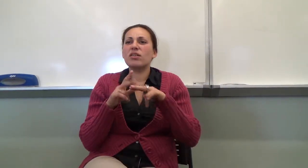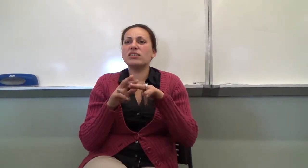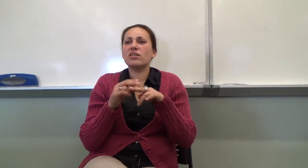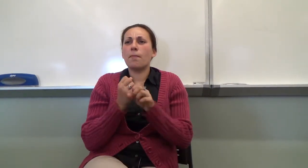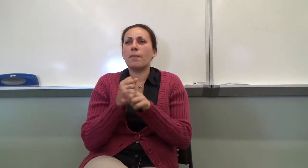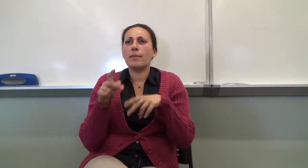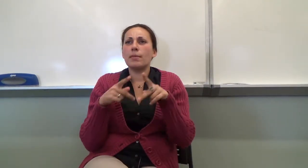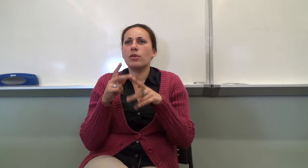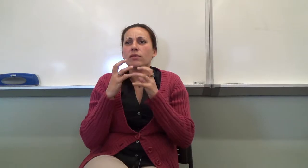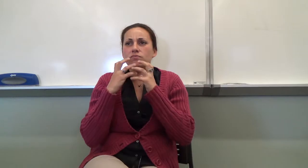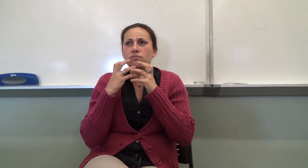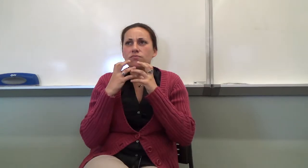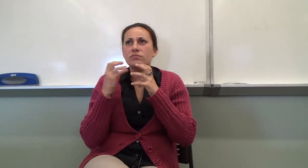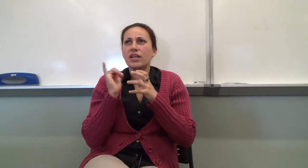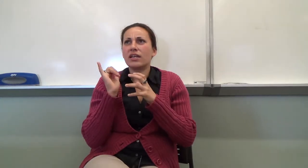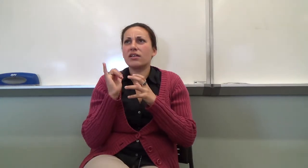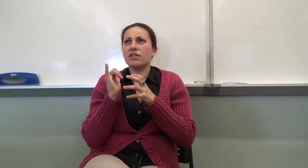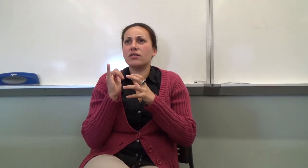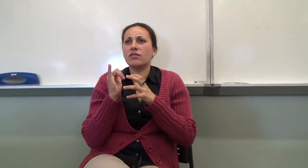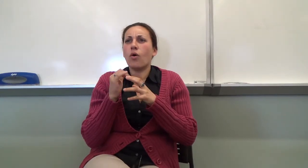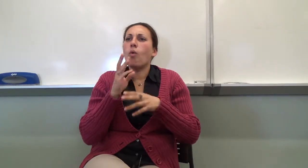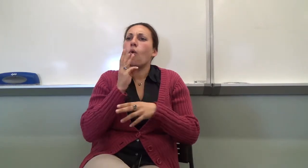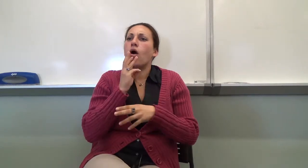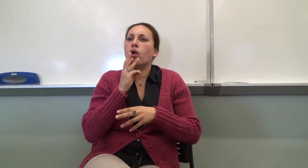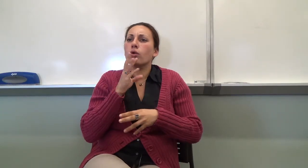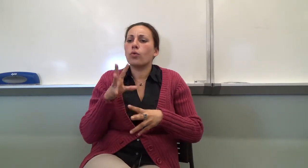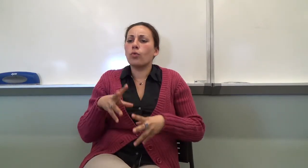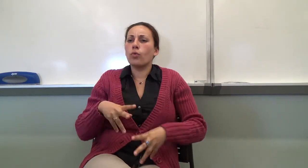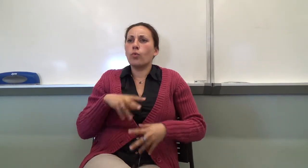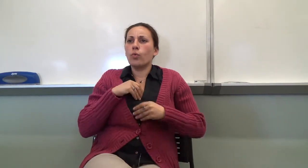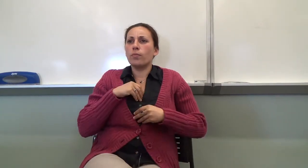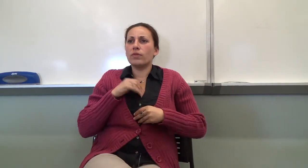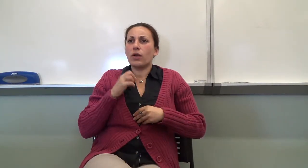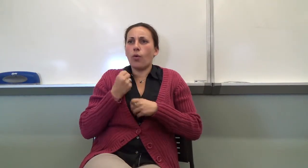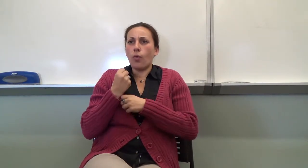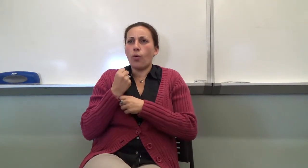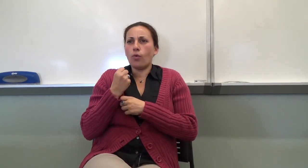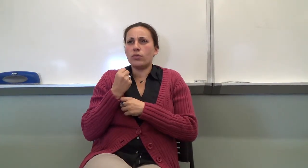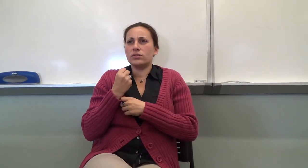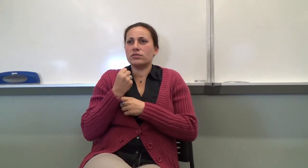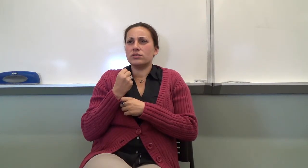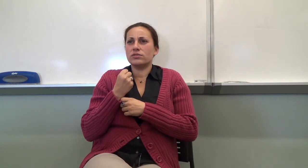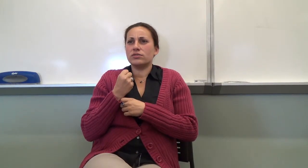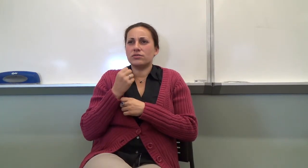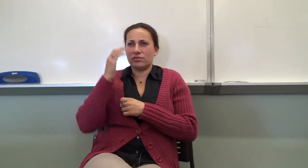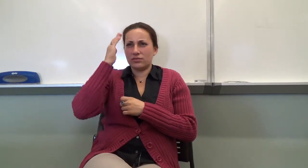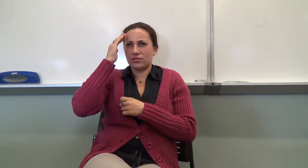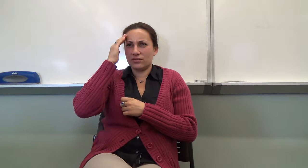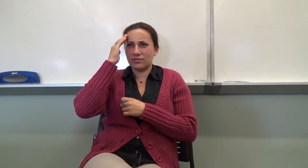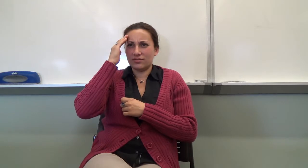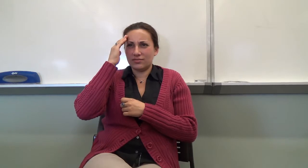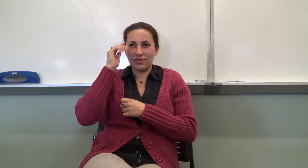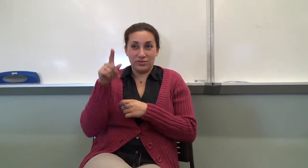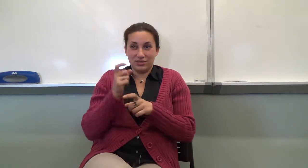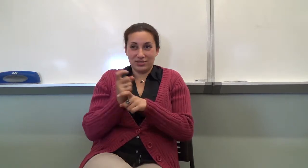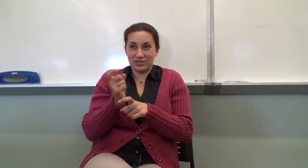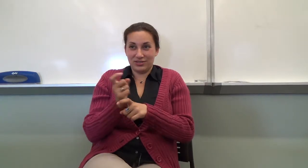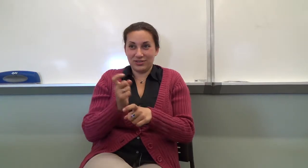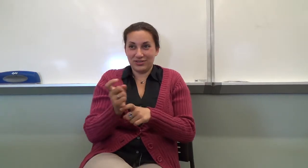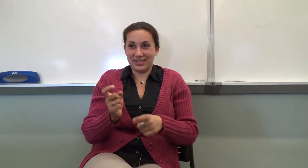be 143. And this has to be 142. So all 8 of them are known if you know one. One angle determines the